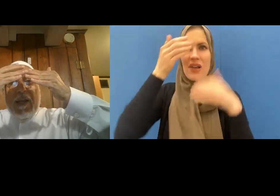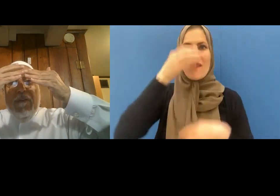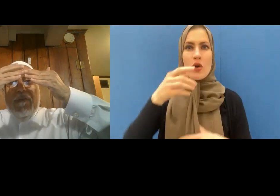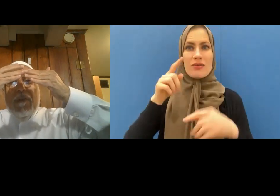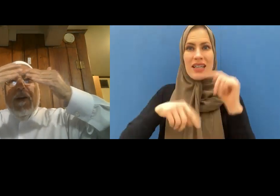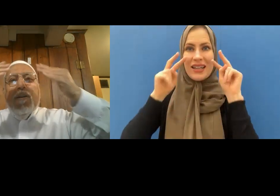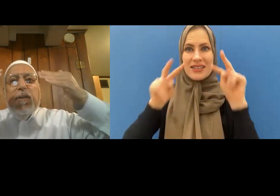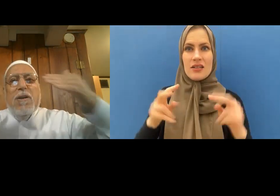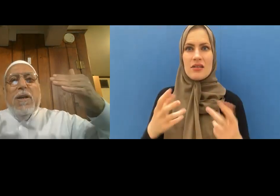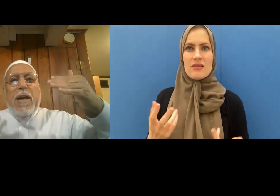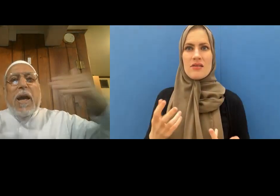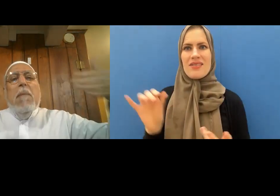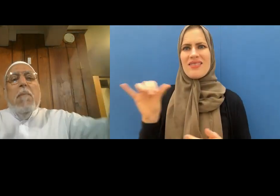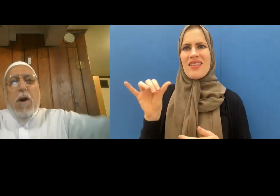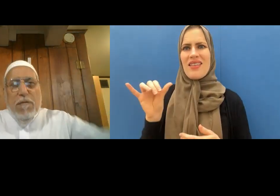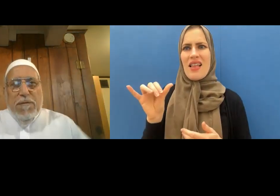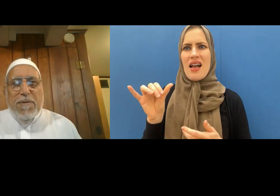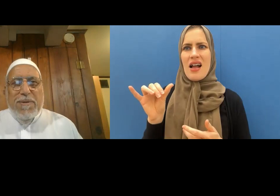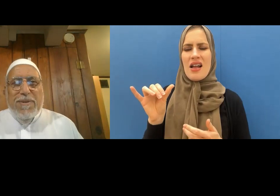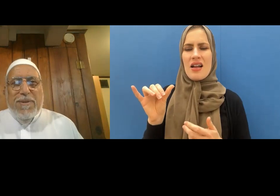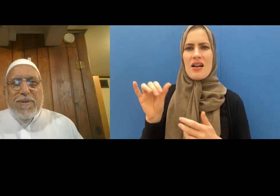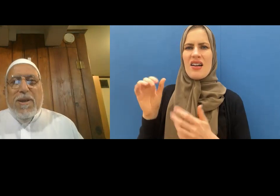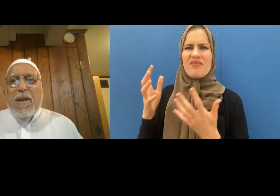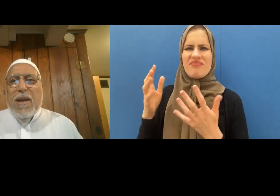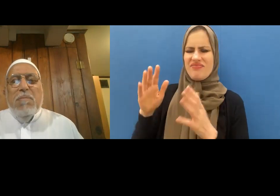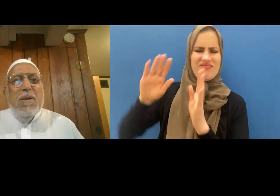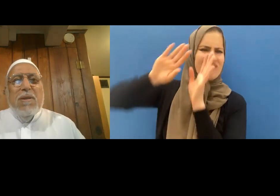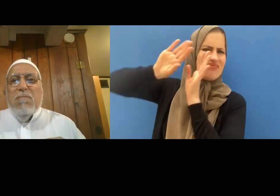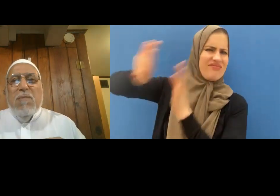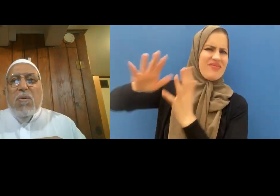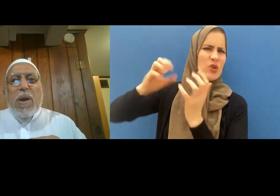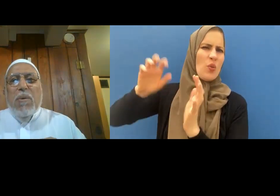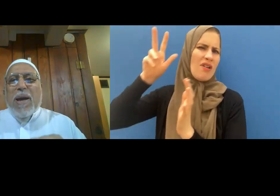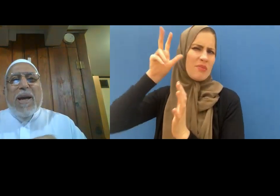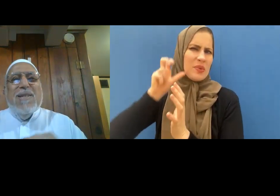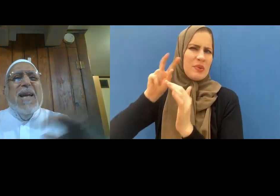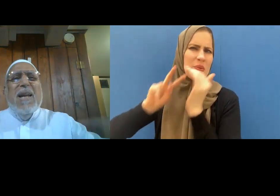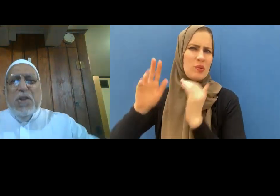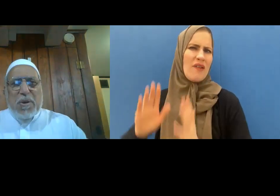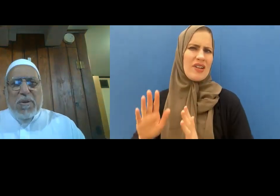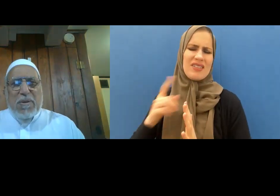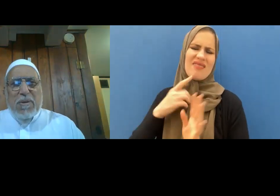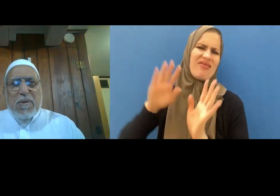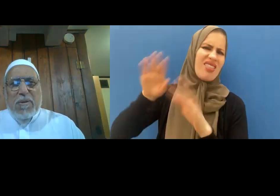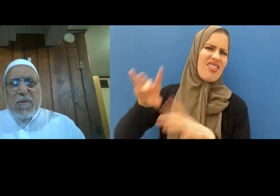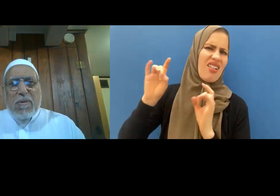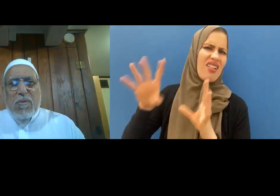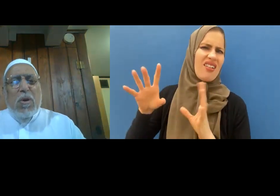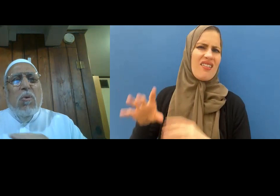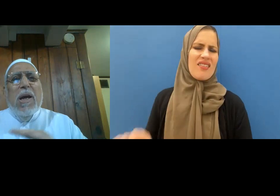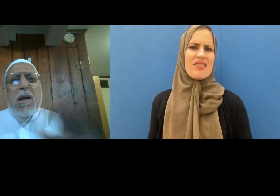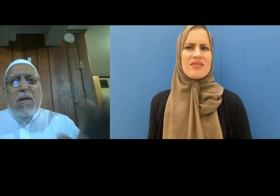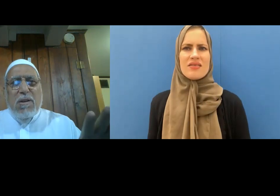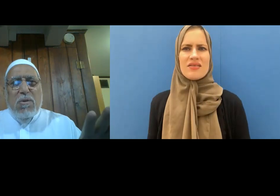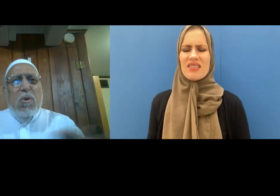as if they are turning him off, telling him, we can't stand you. We